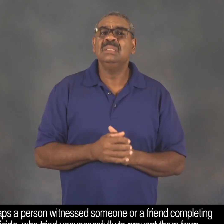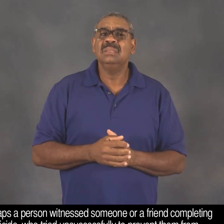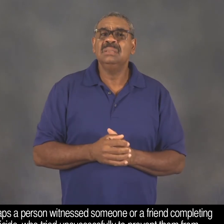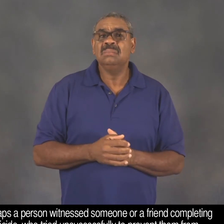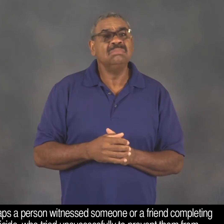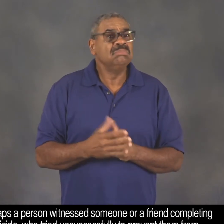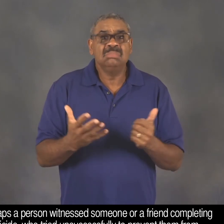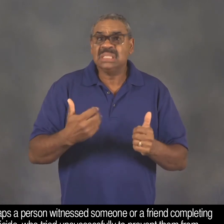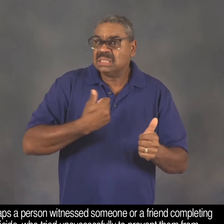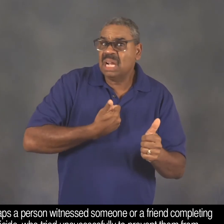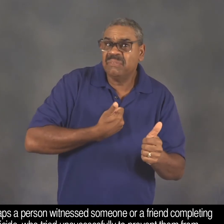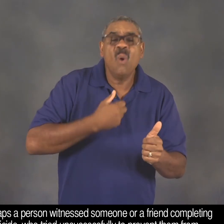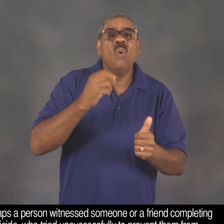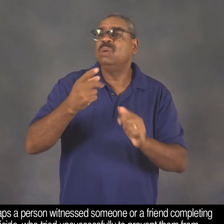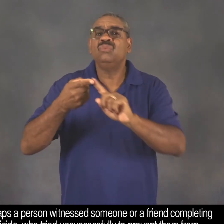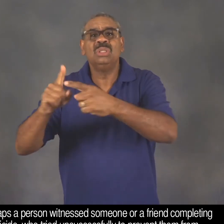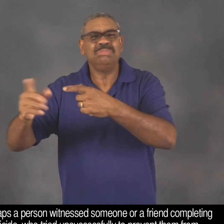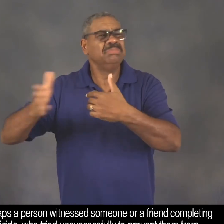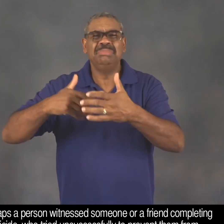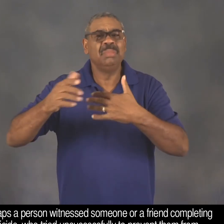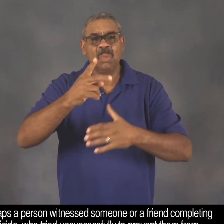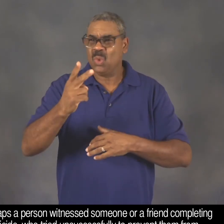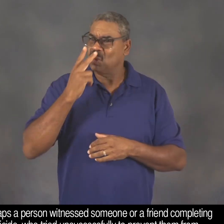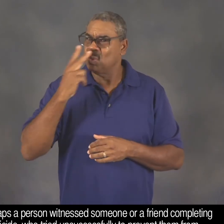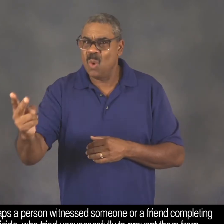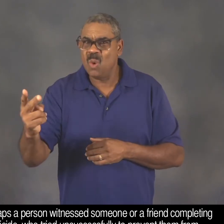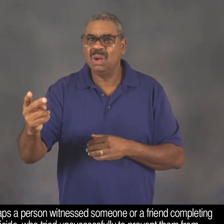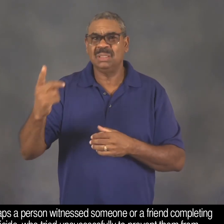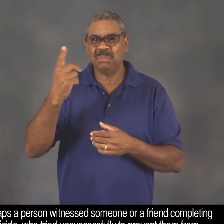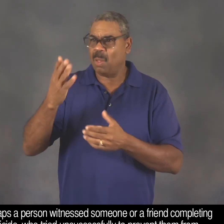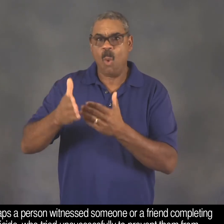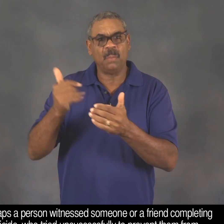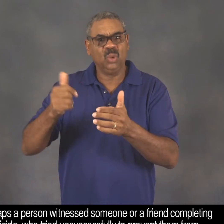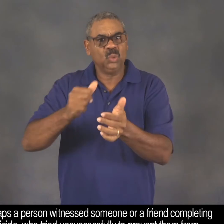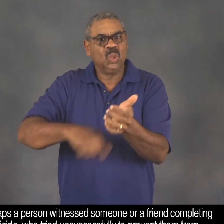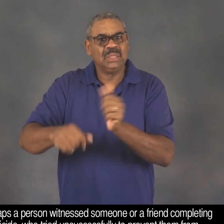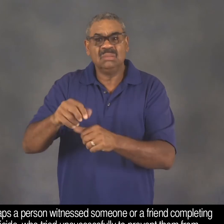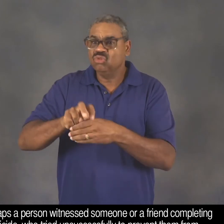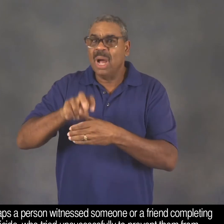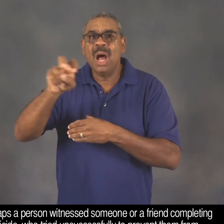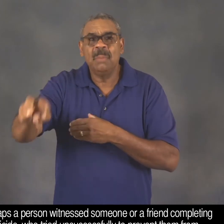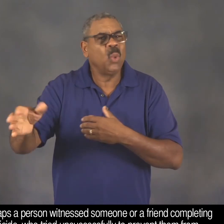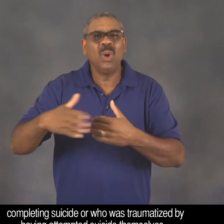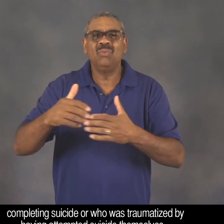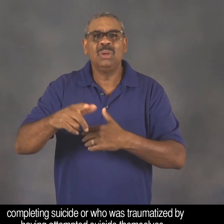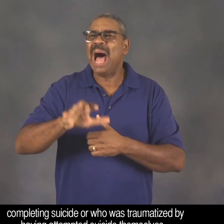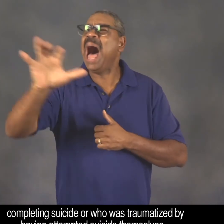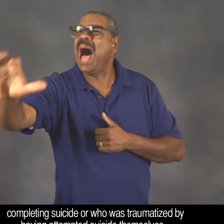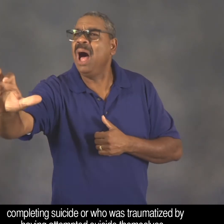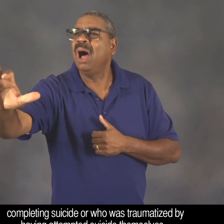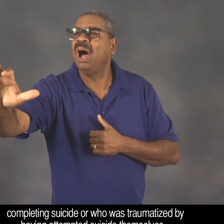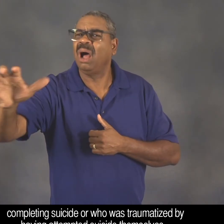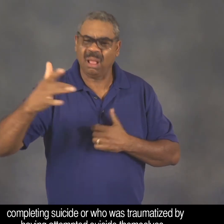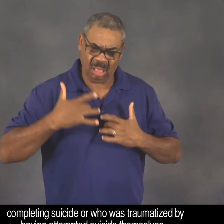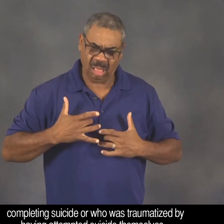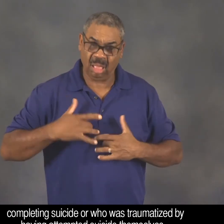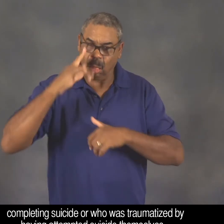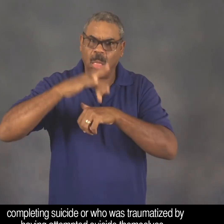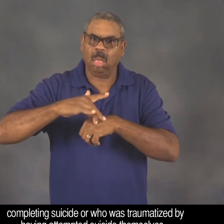Perhaps a person witnessed someone or a friend attempting suicide who tried unsuccessfully to prevent them from completing suicide, or